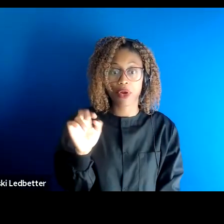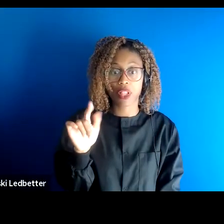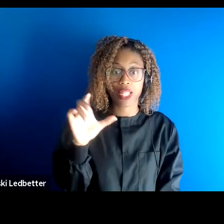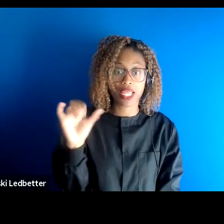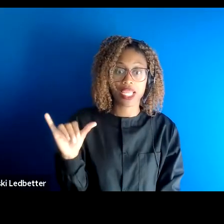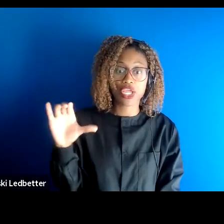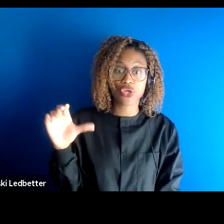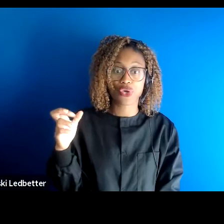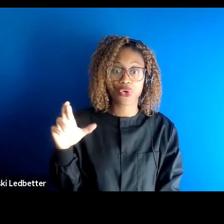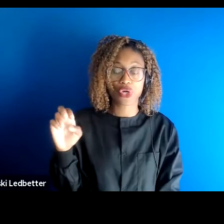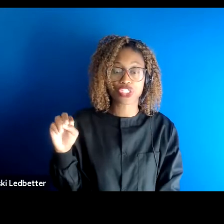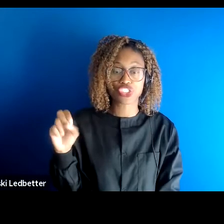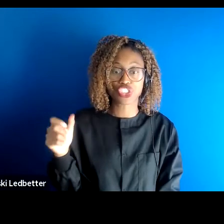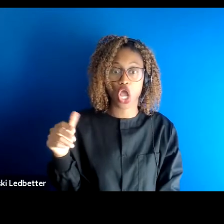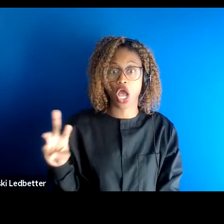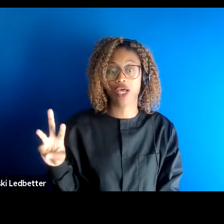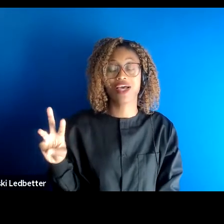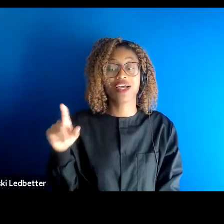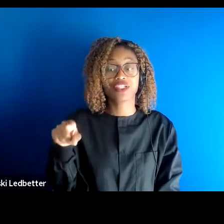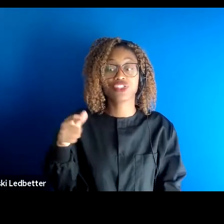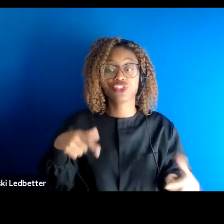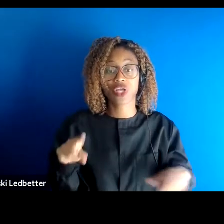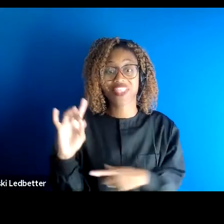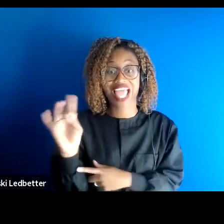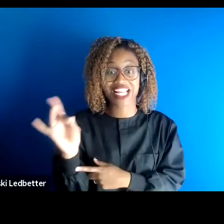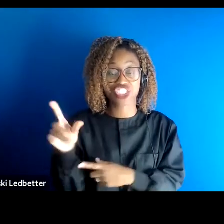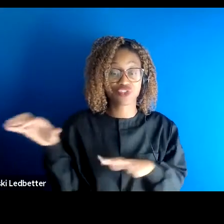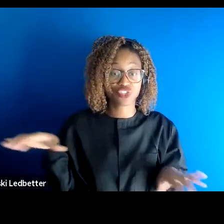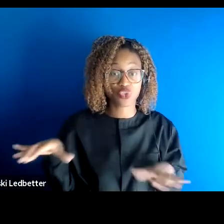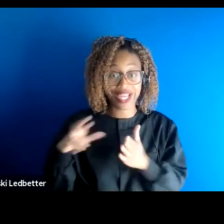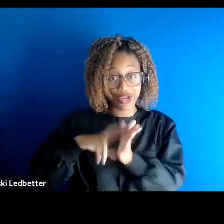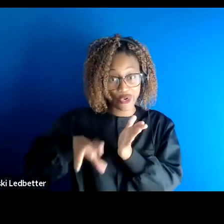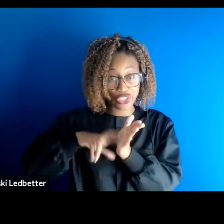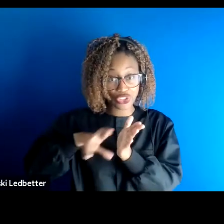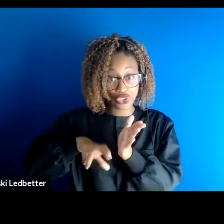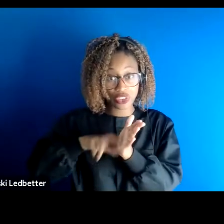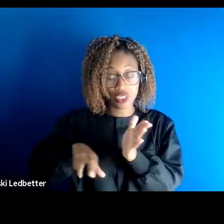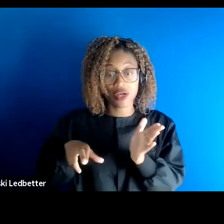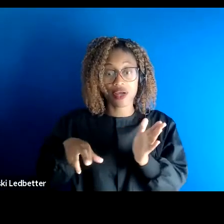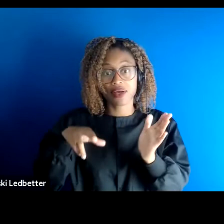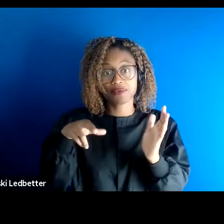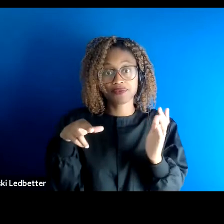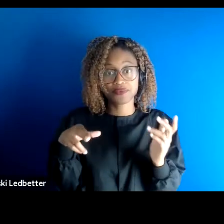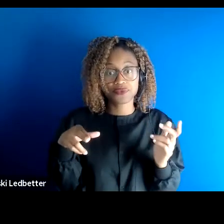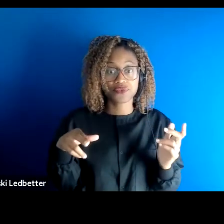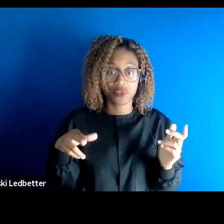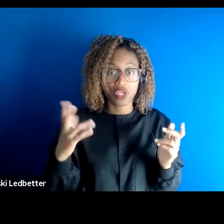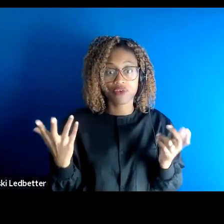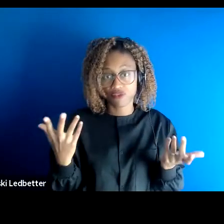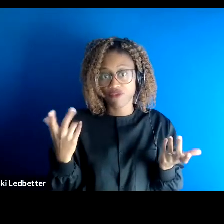the 80s, she was doing a research of, she was doing some